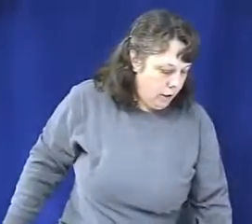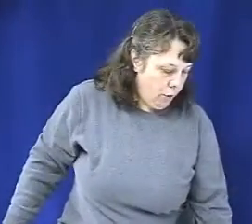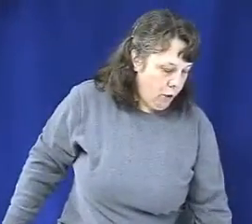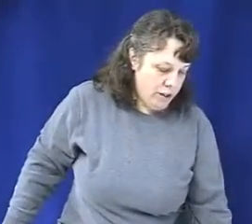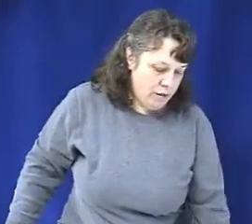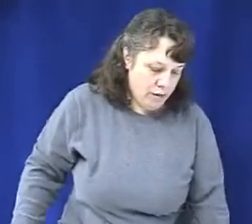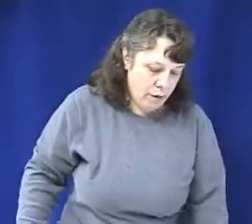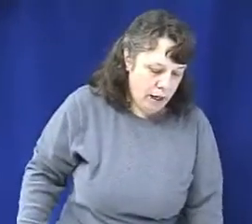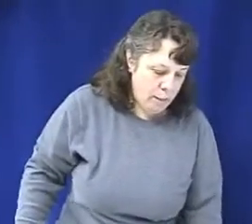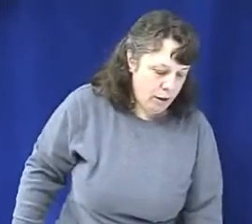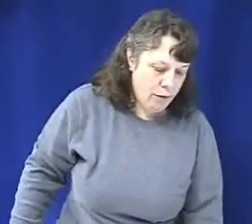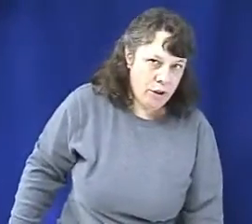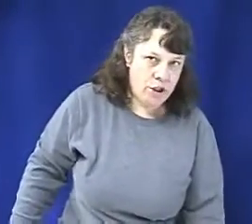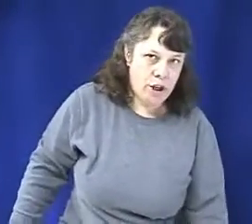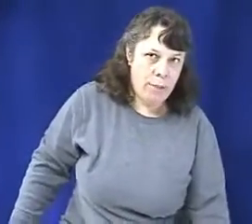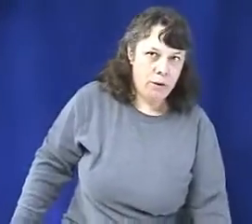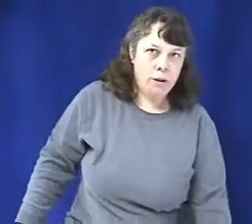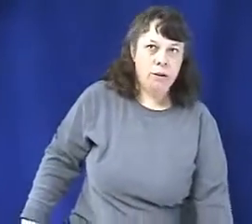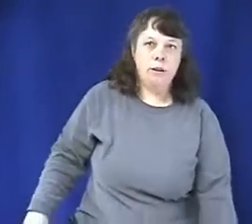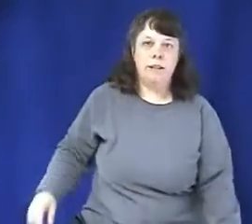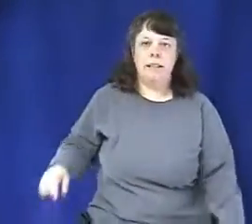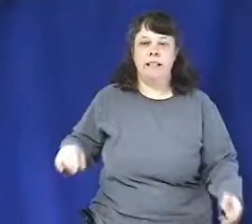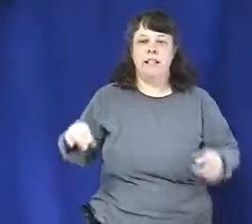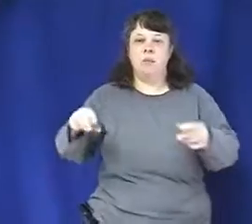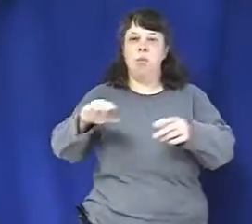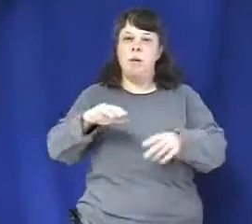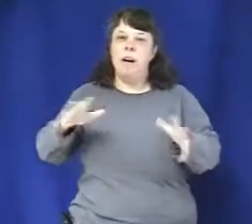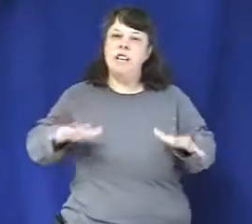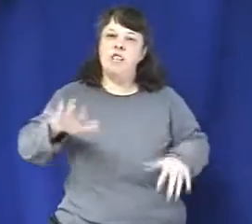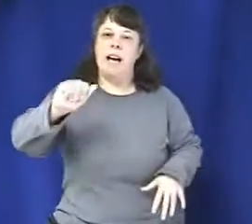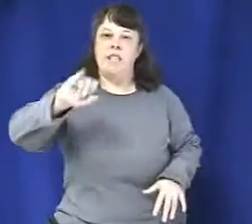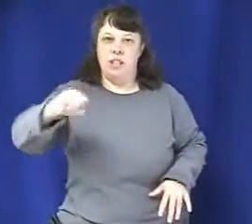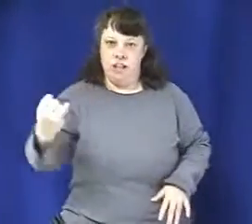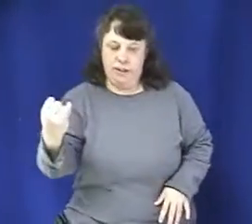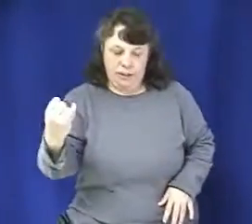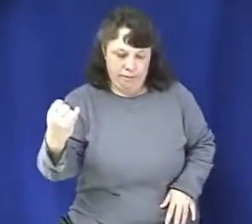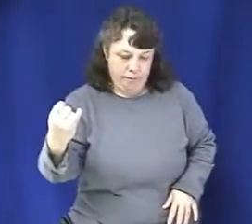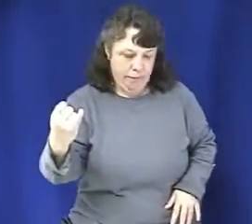The rest of the vocabulary for this chapter is pretty much adjectives.